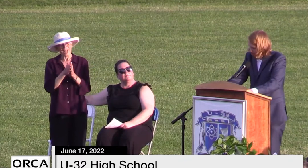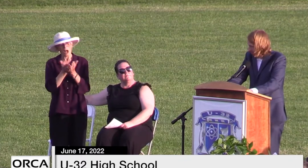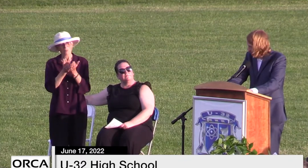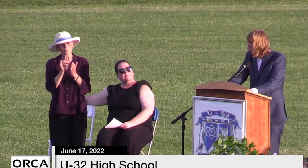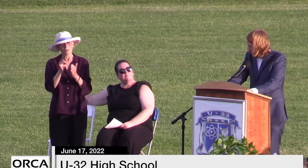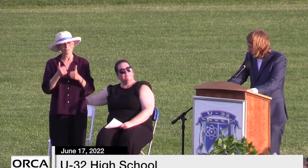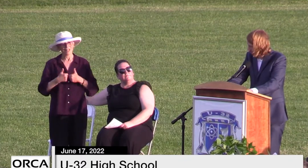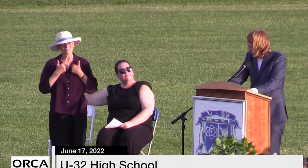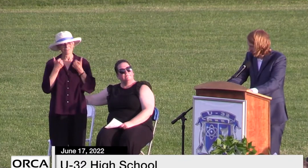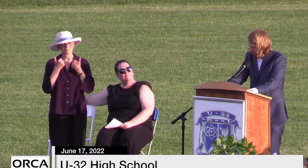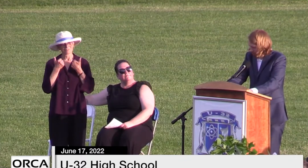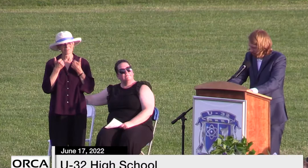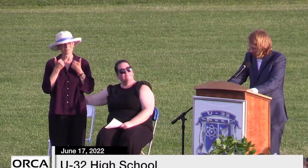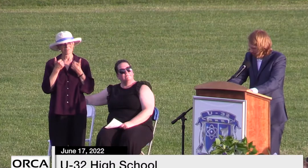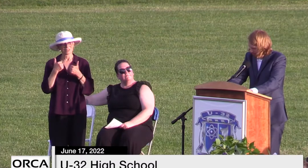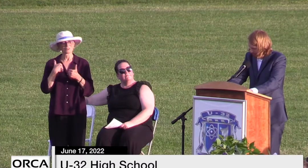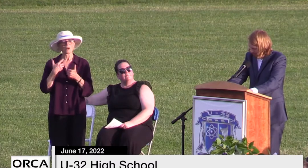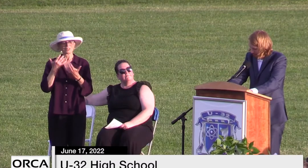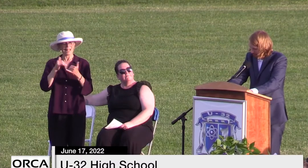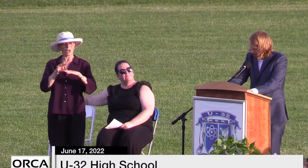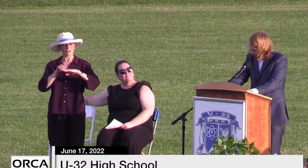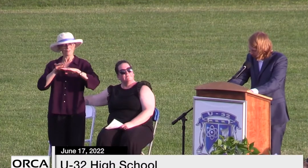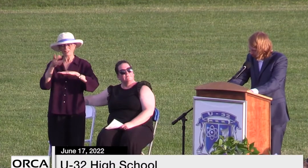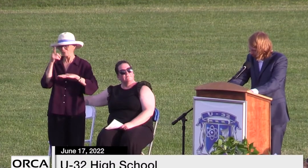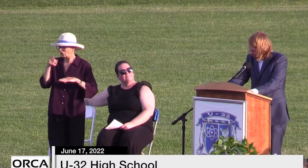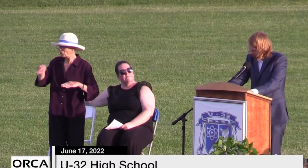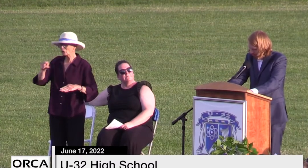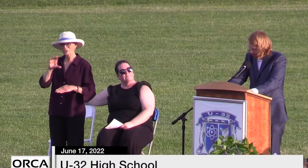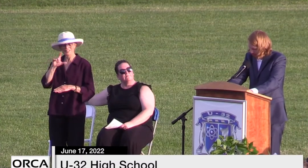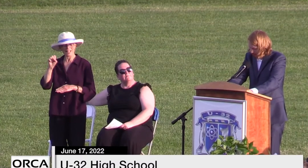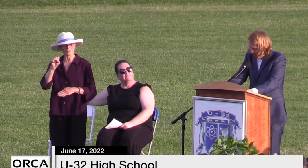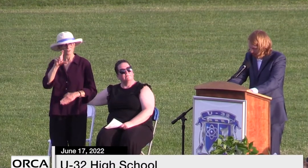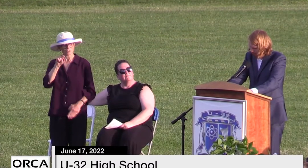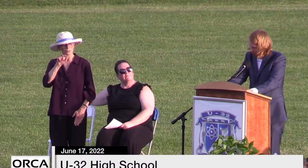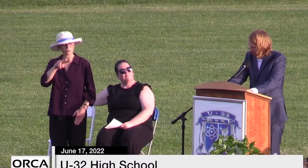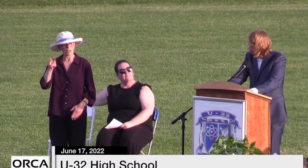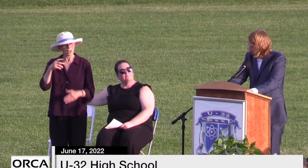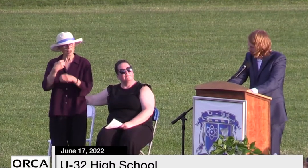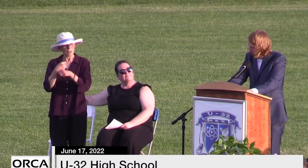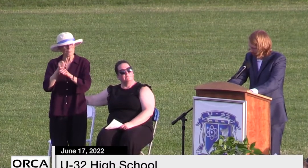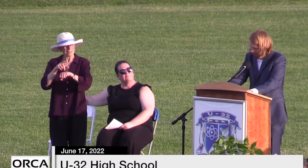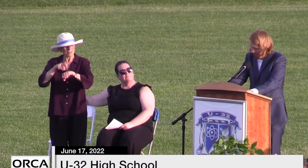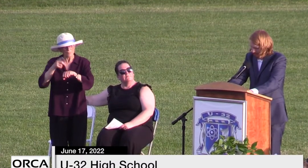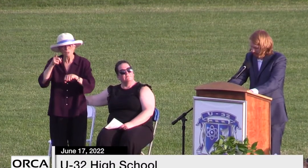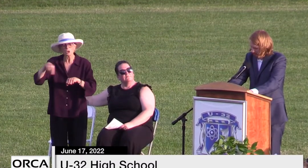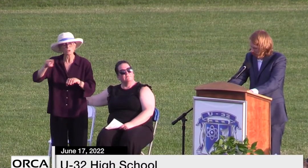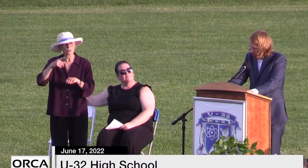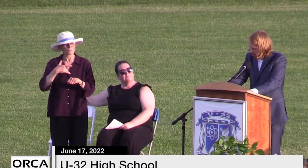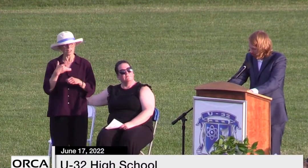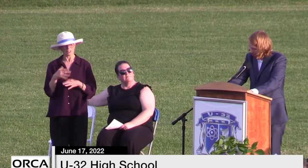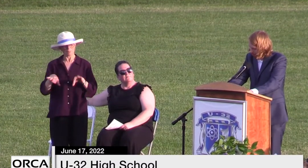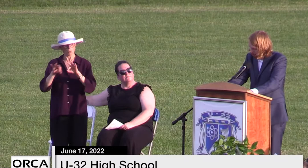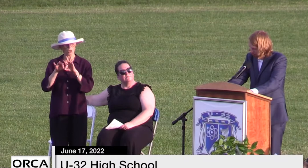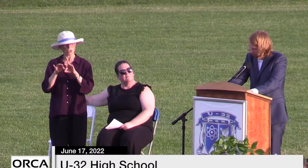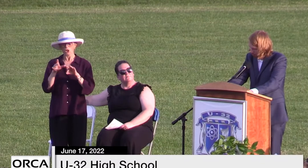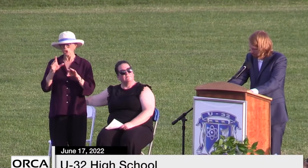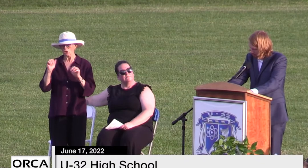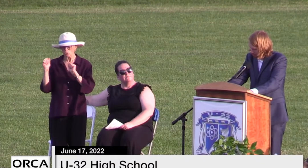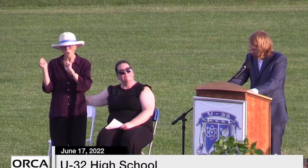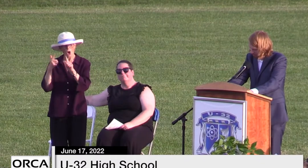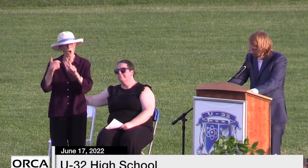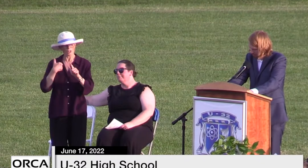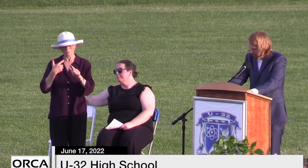it's my turn to give you advice, class of 2022. First, make space for yourself to feel important. You all have gone